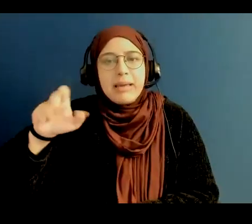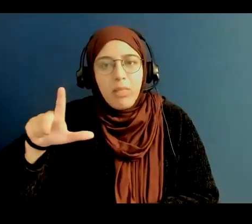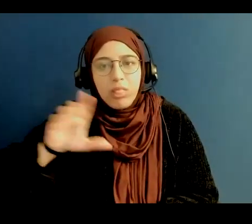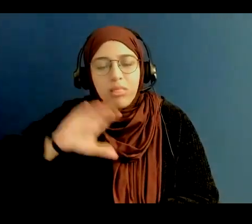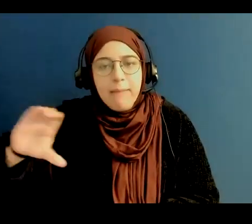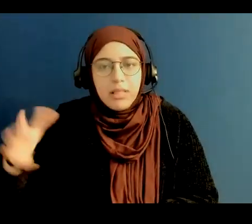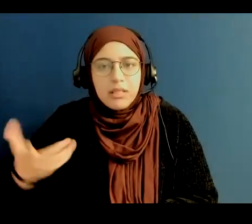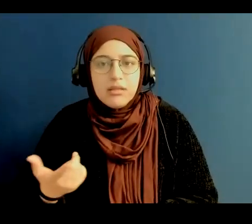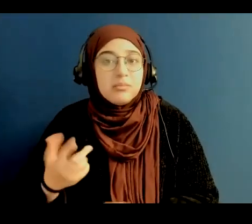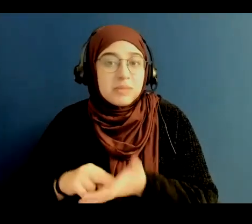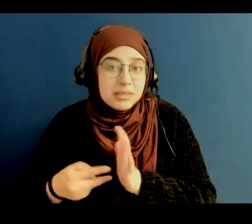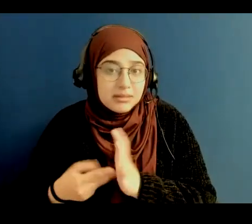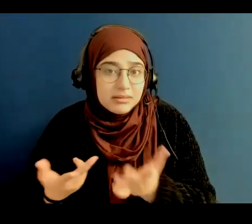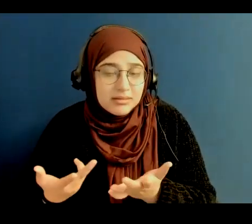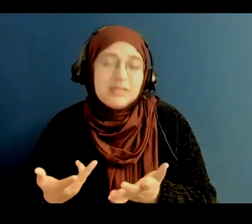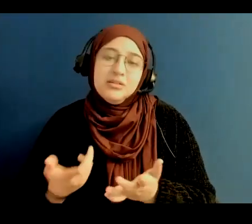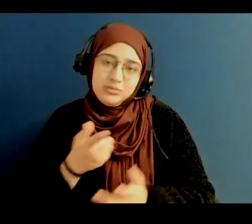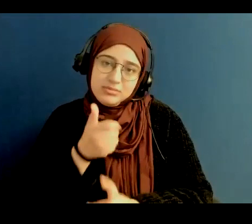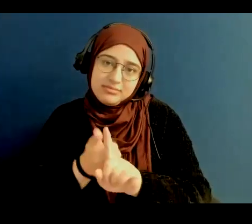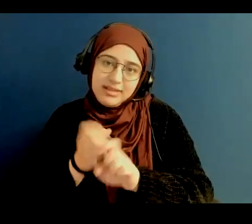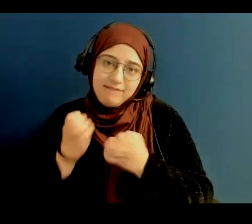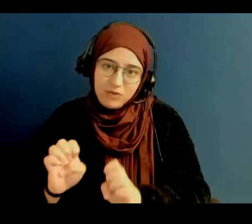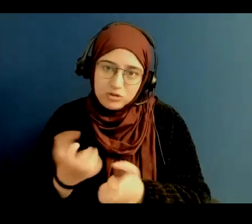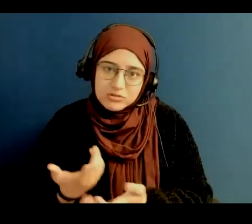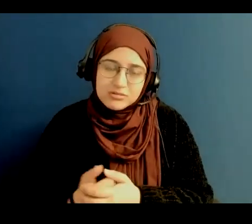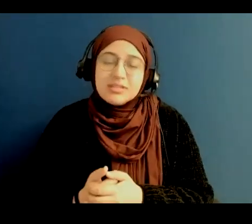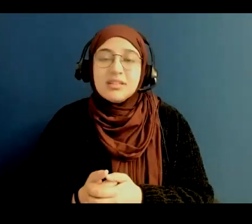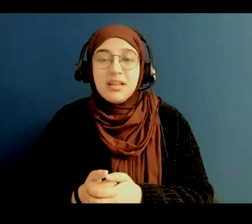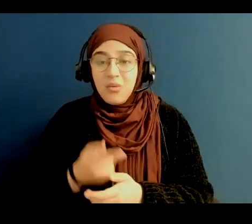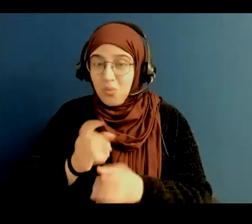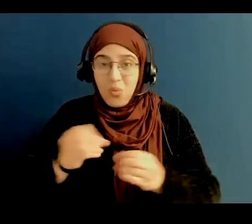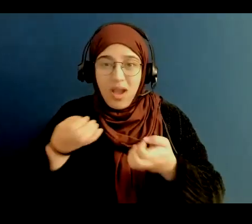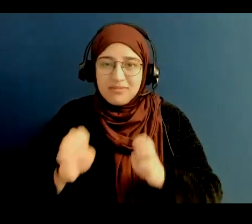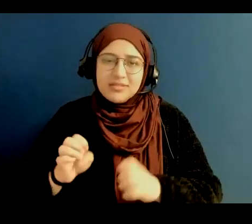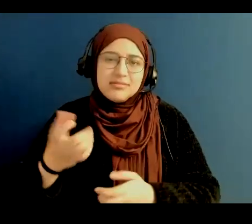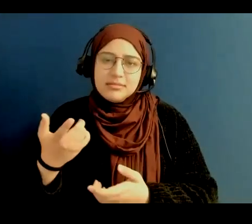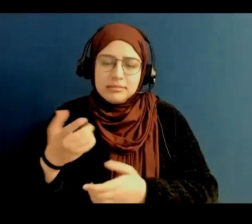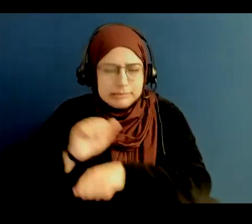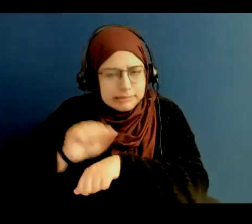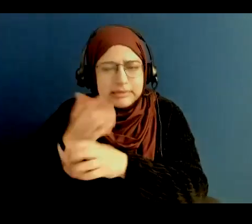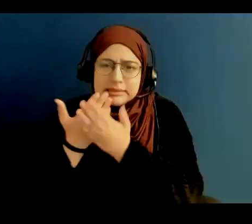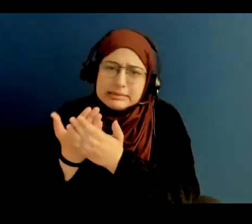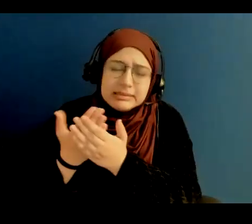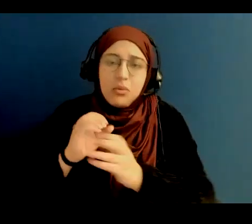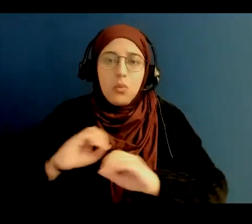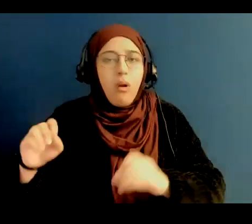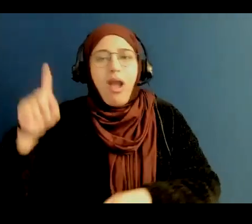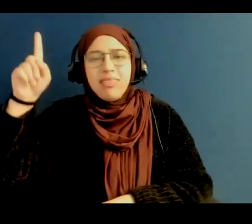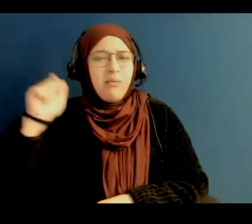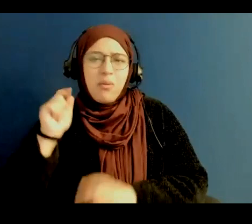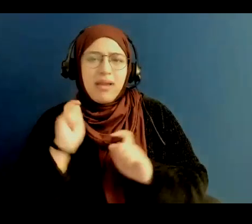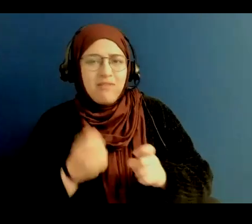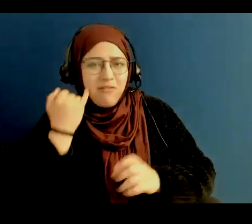effort in. Without effort, Allah Azza wa Jal is not going to give it to you. Because remember, there are many people out there who are making dua, but how many are